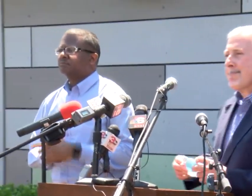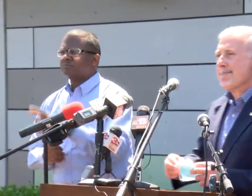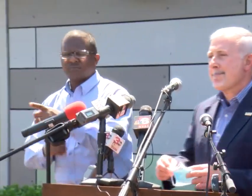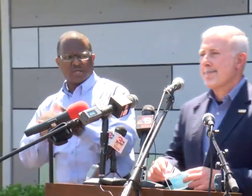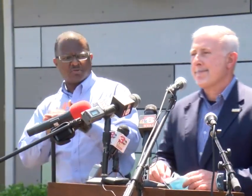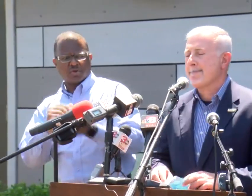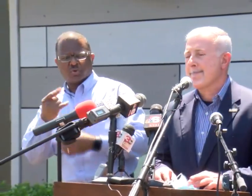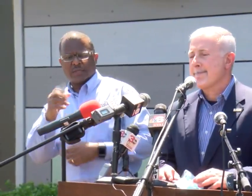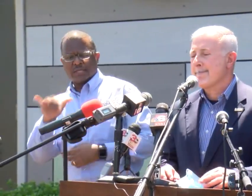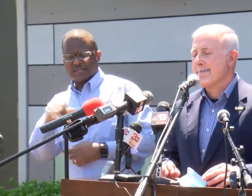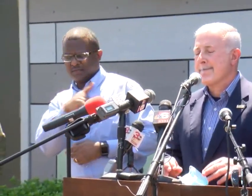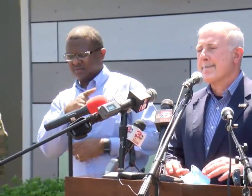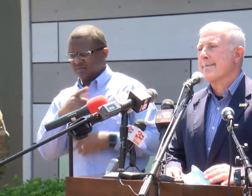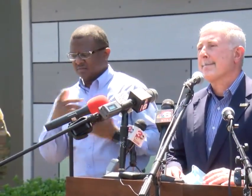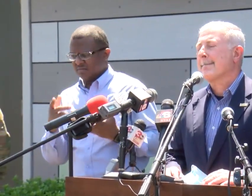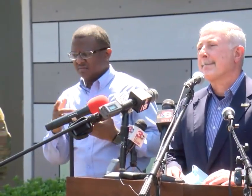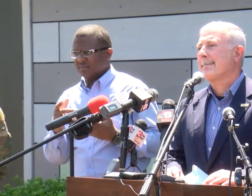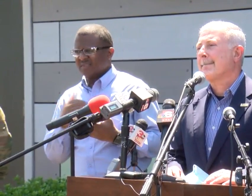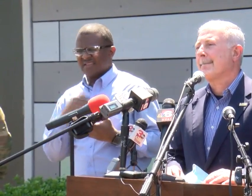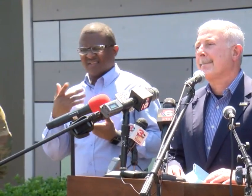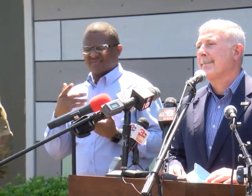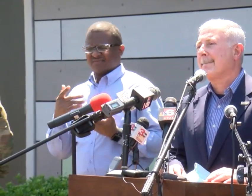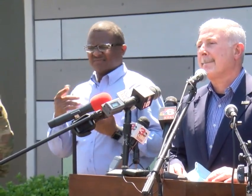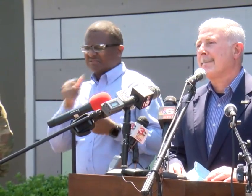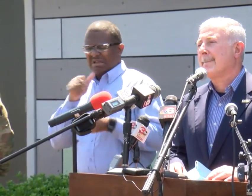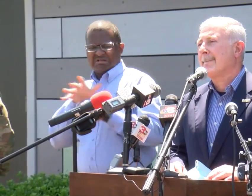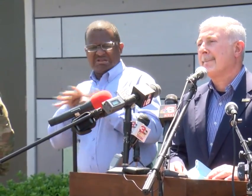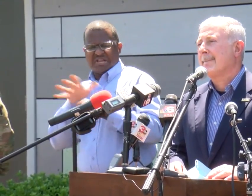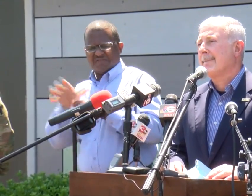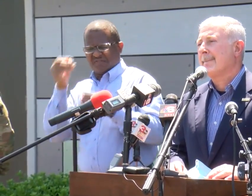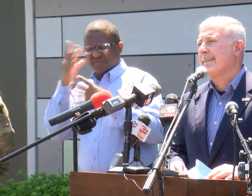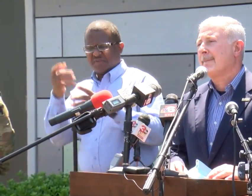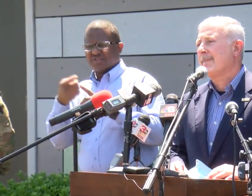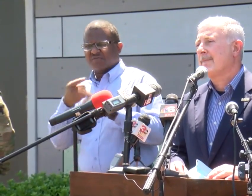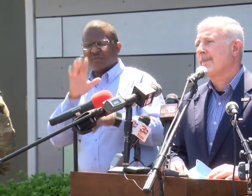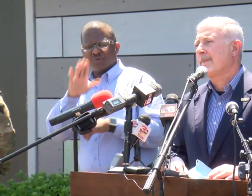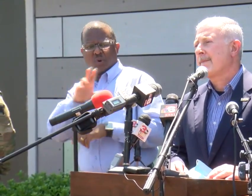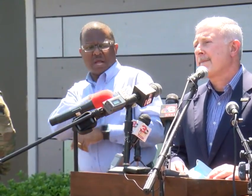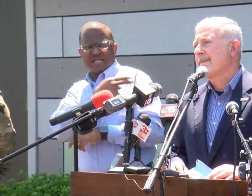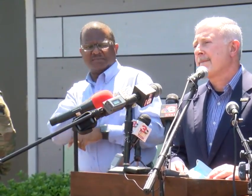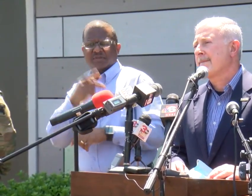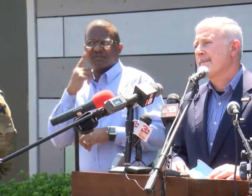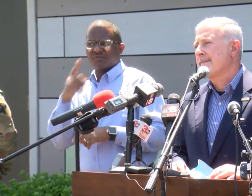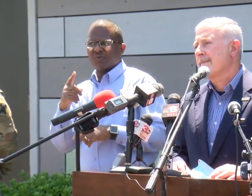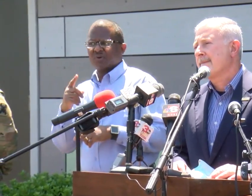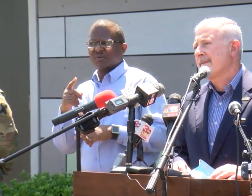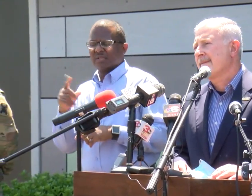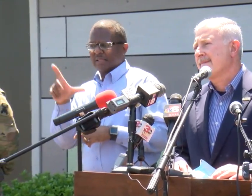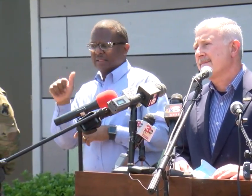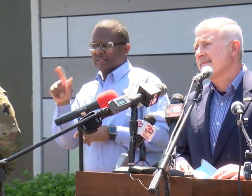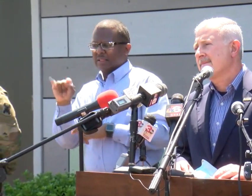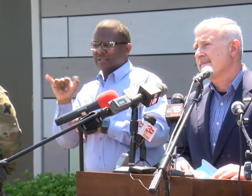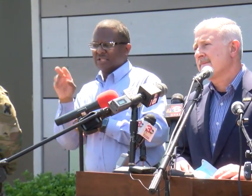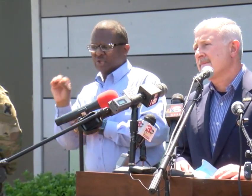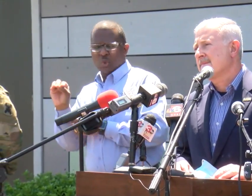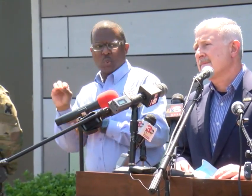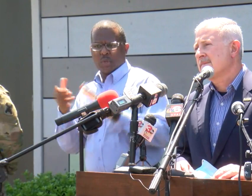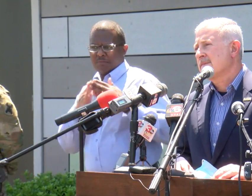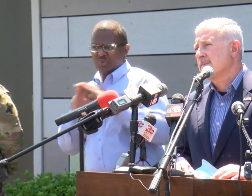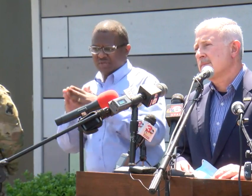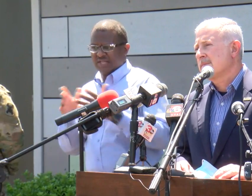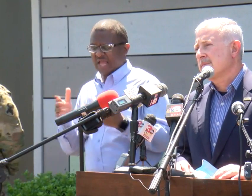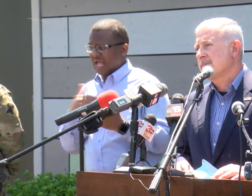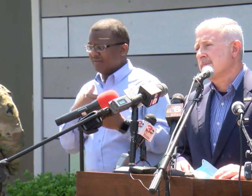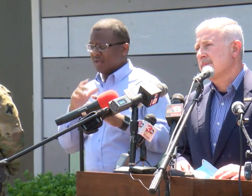ma'am. Dr. Gawley, there has been a lack of information coming out of your hospital for the Latina community. I've had problems